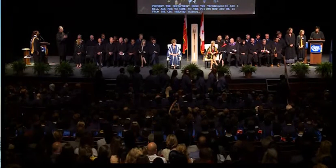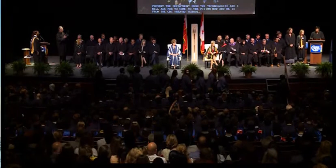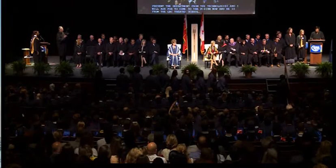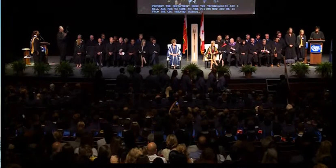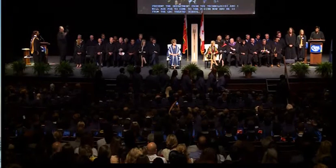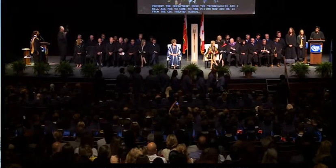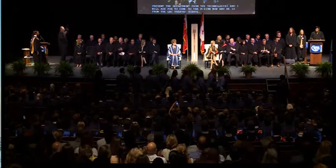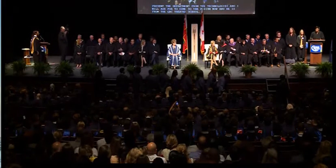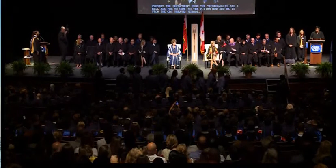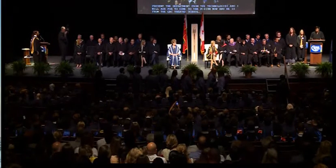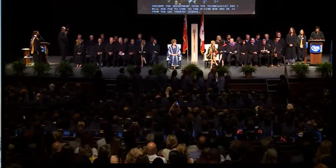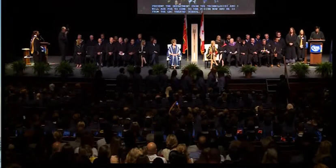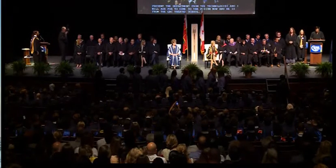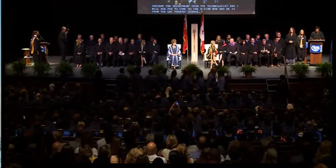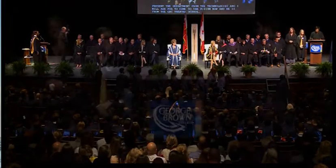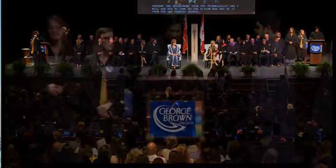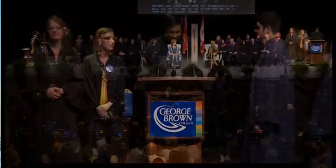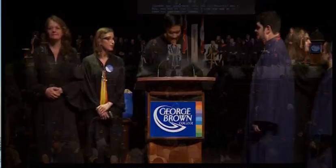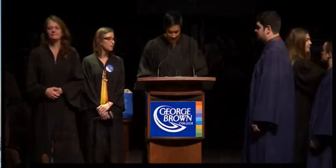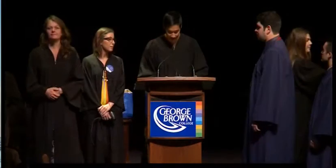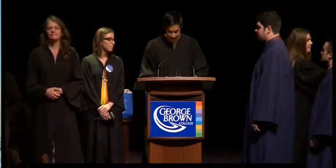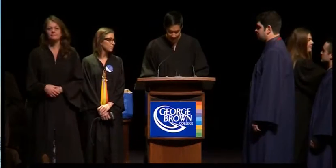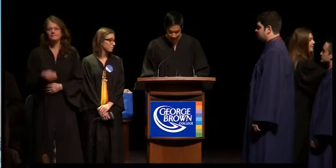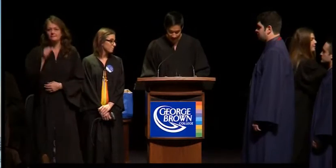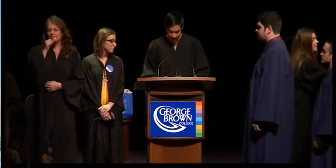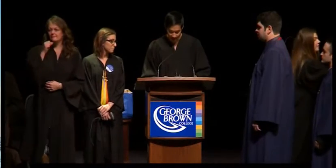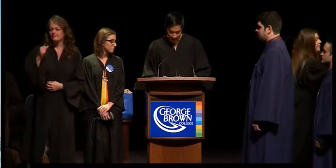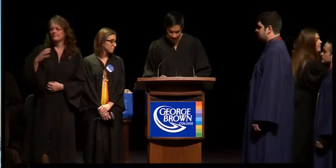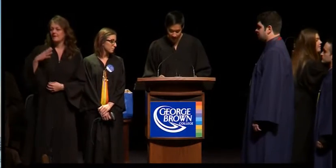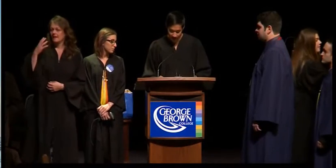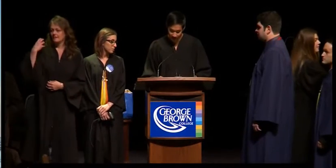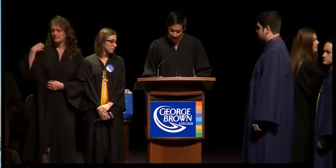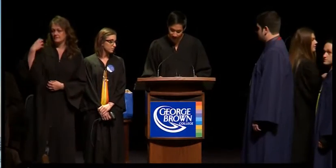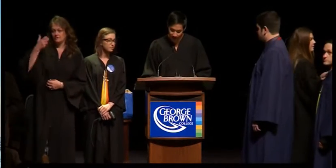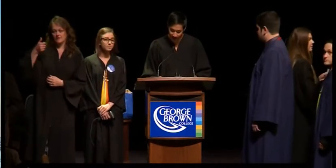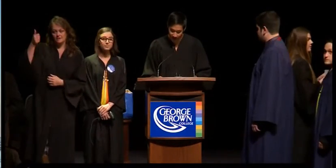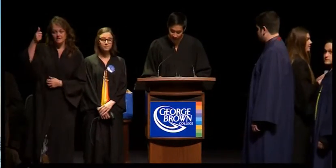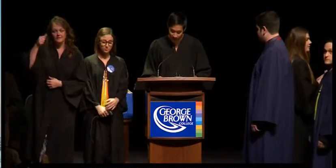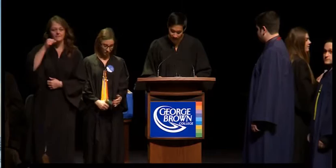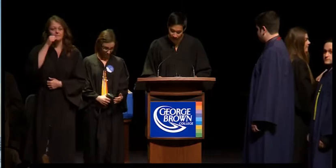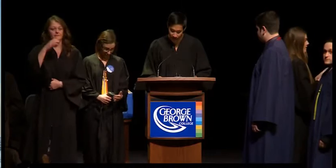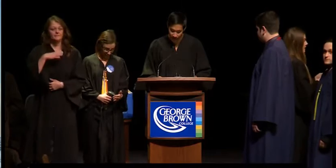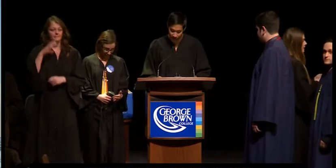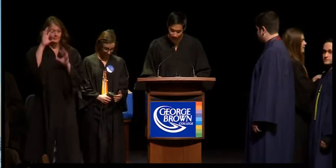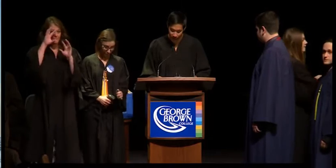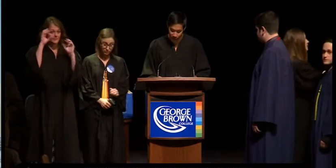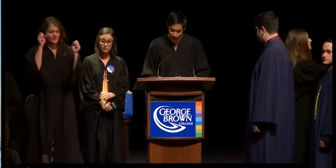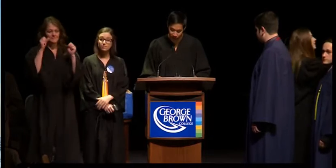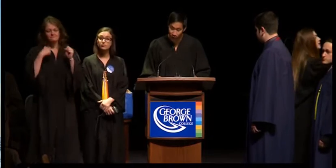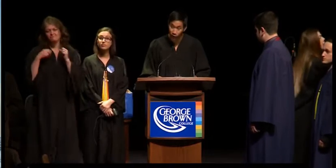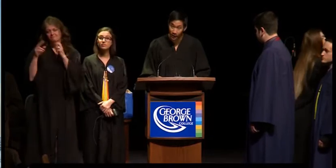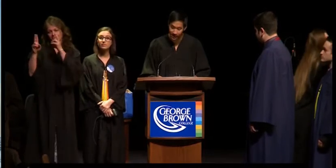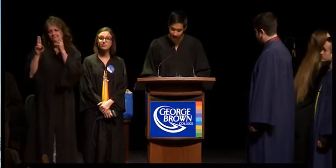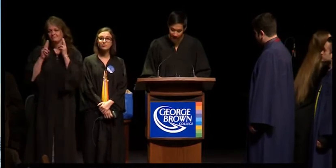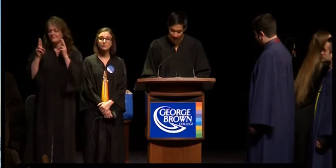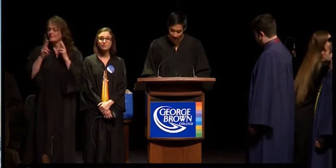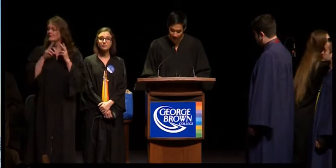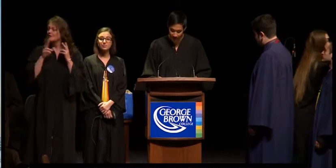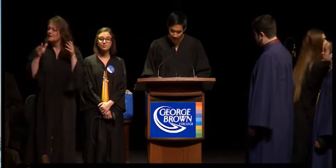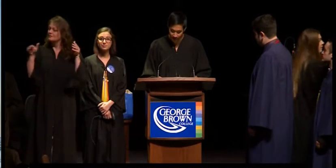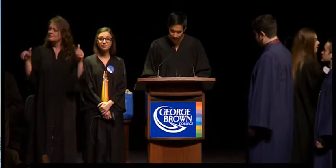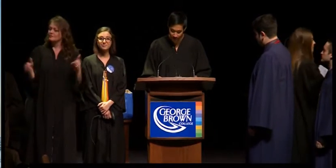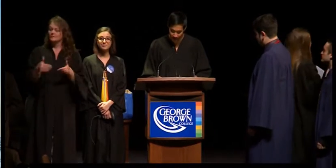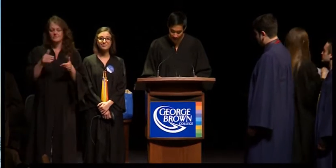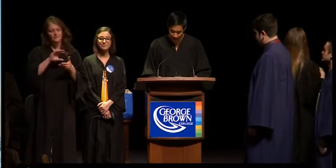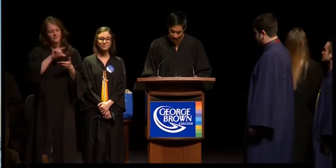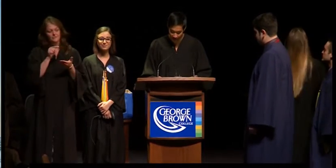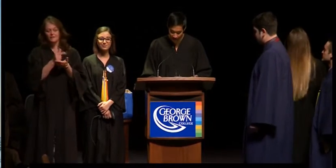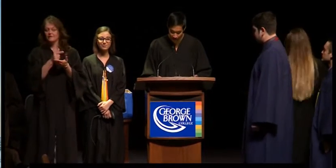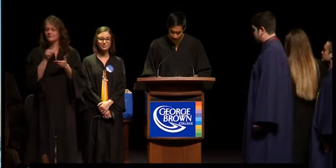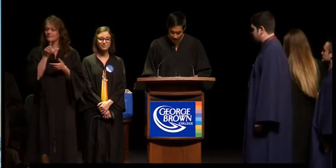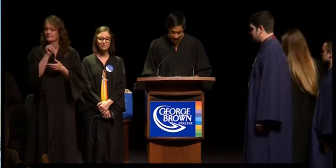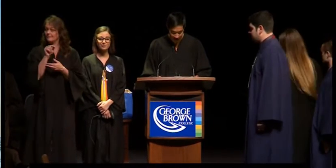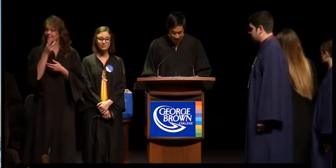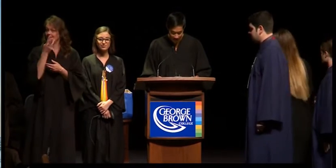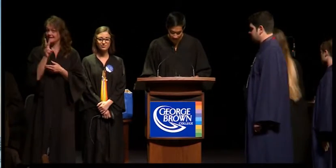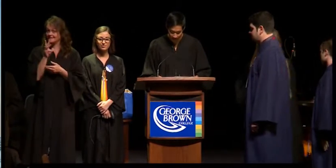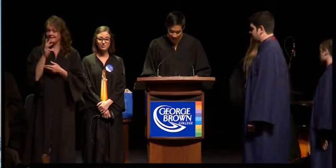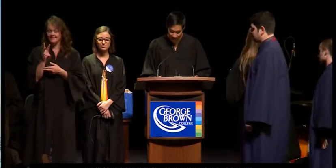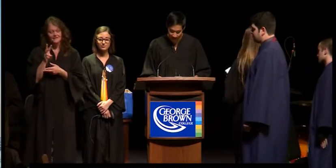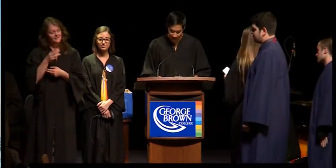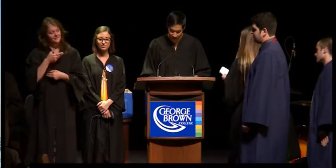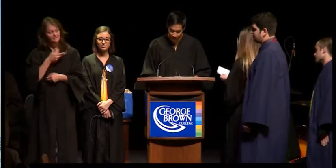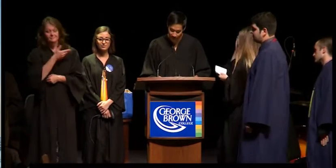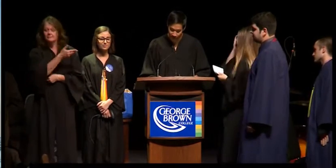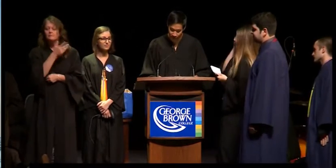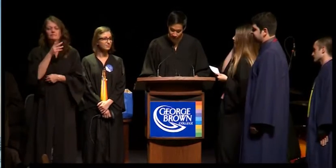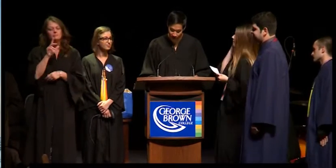Madam Chancellor, Madam President, I have the honor of presenting to you the graduates of 2016 for their credentials from